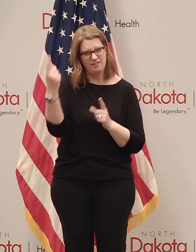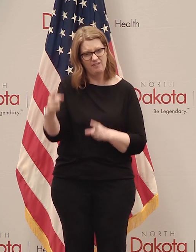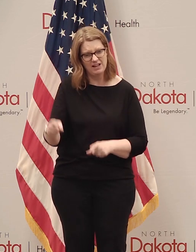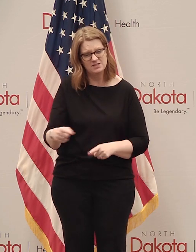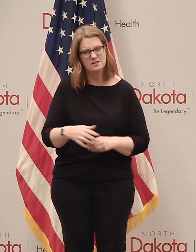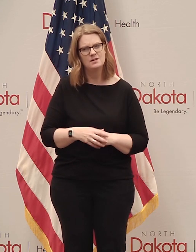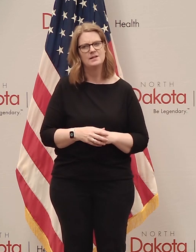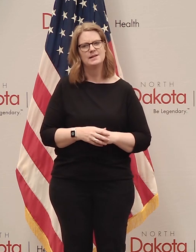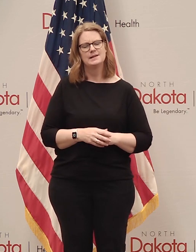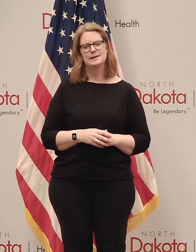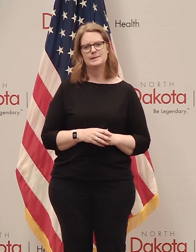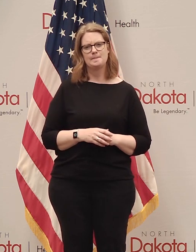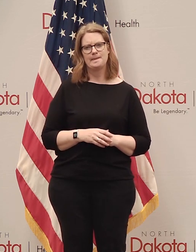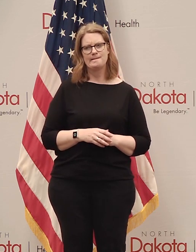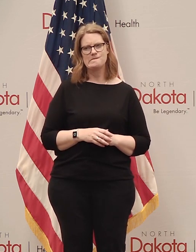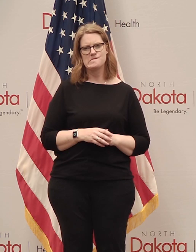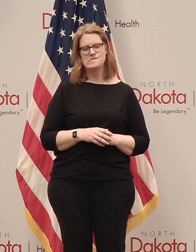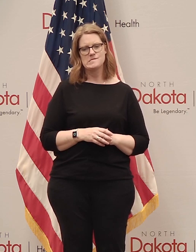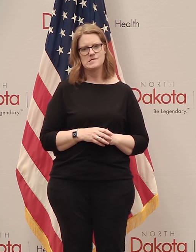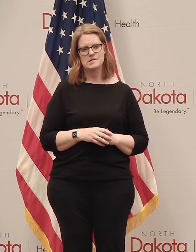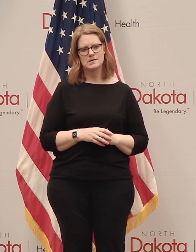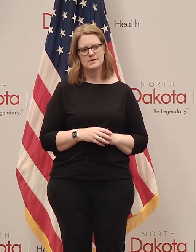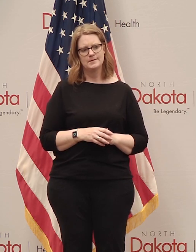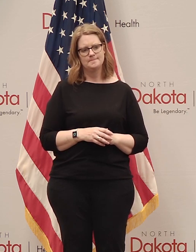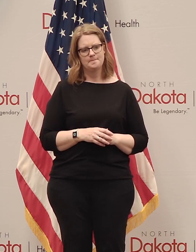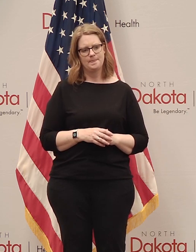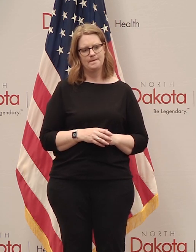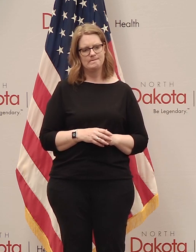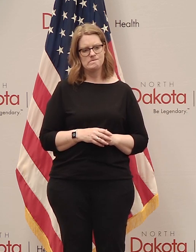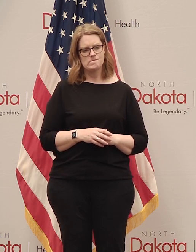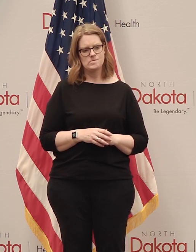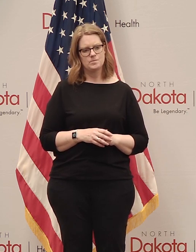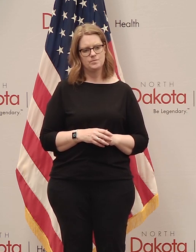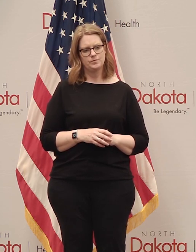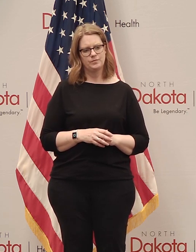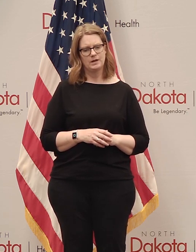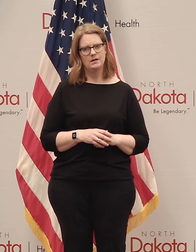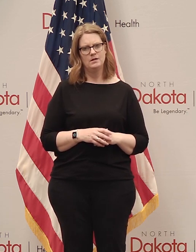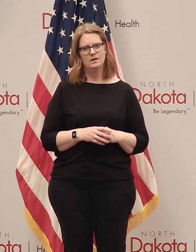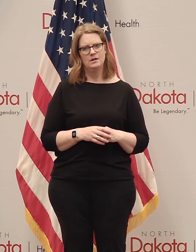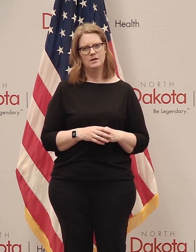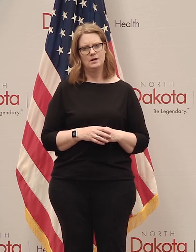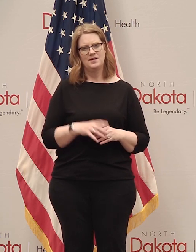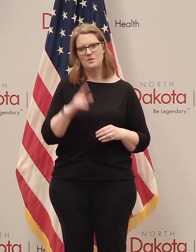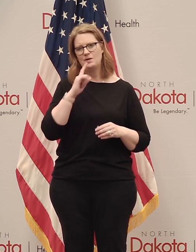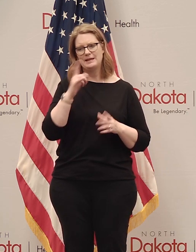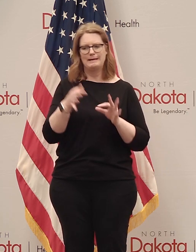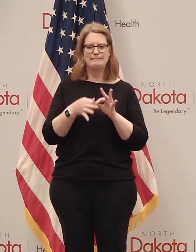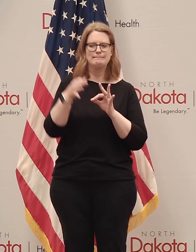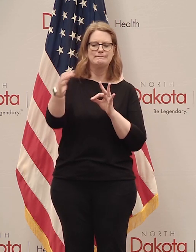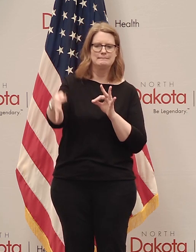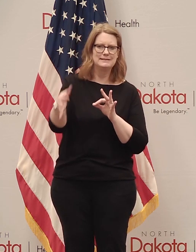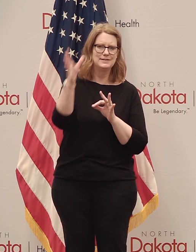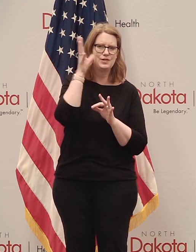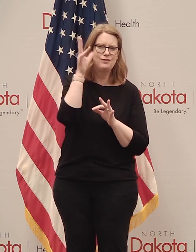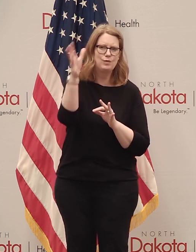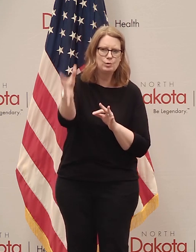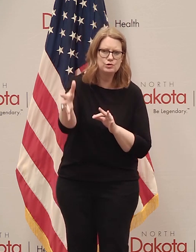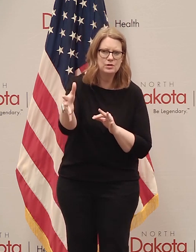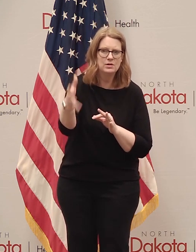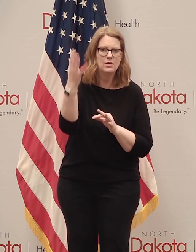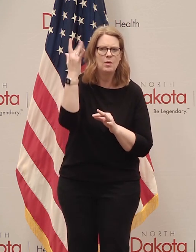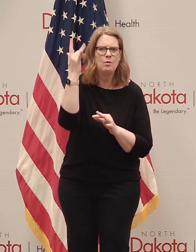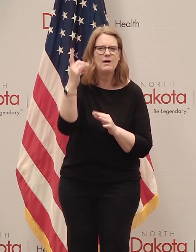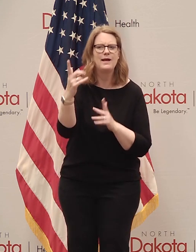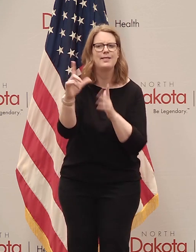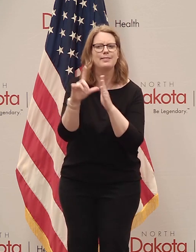events, people that have been doing that and pushing putting things out to the future where perhaps they can gather